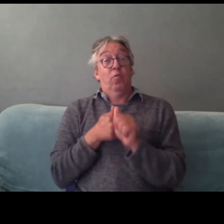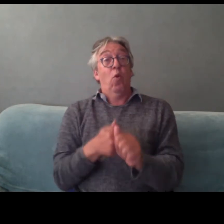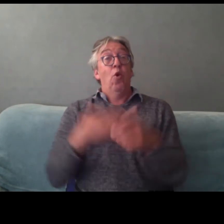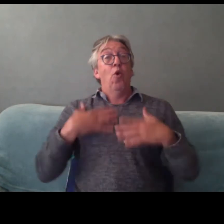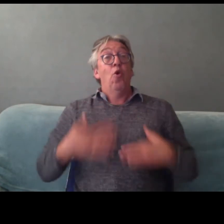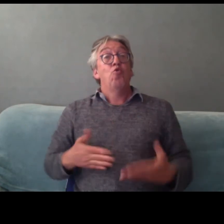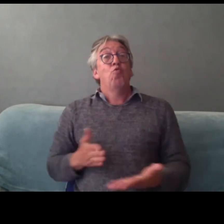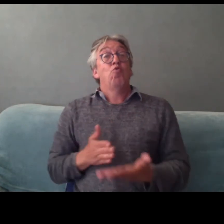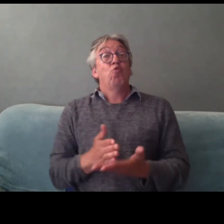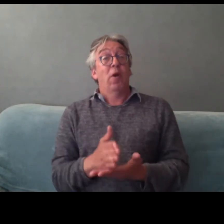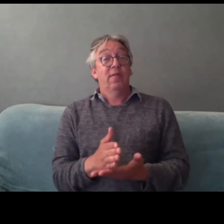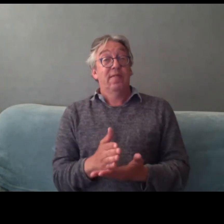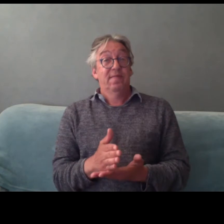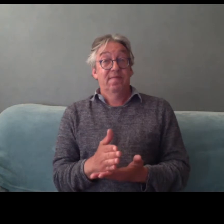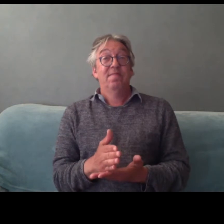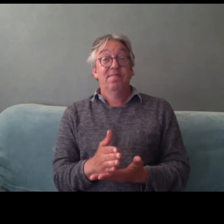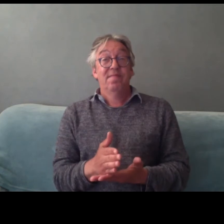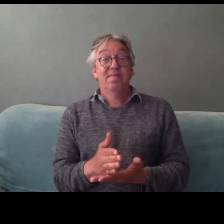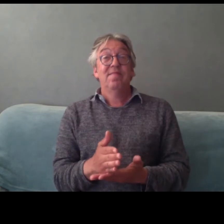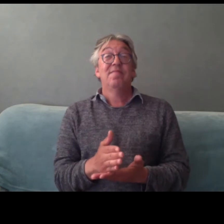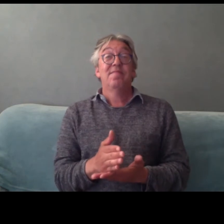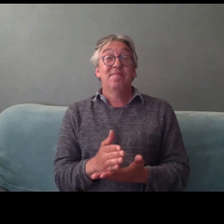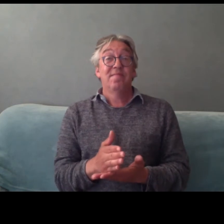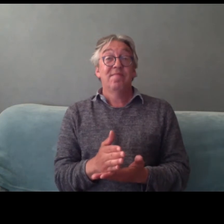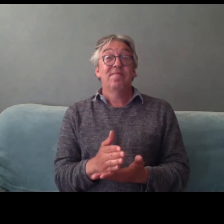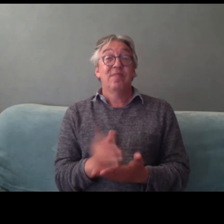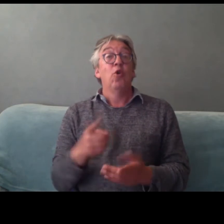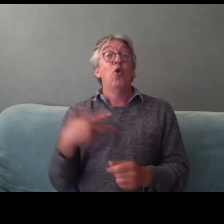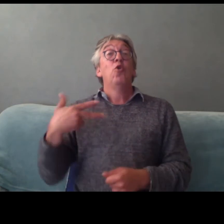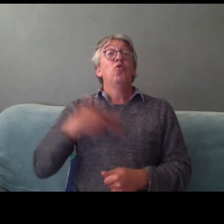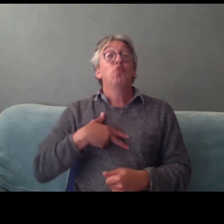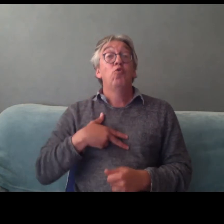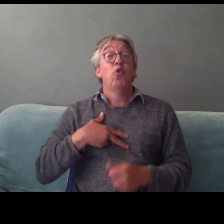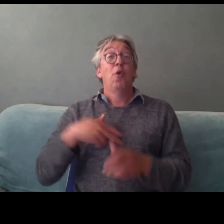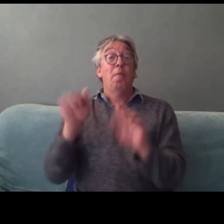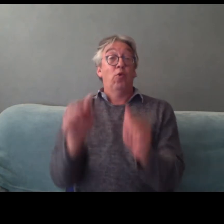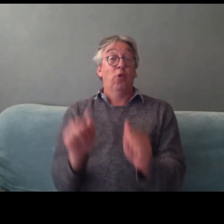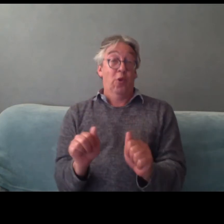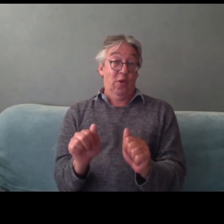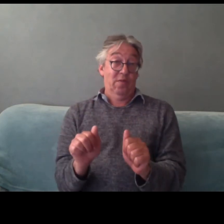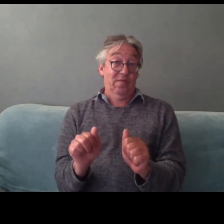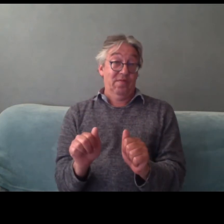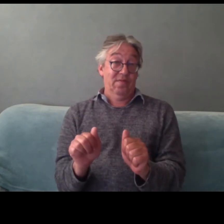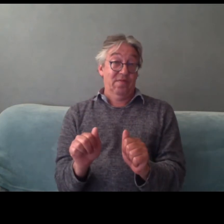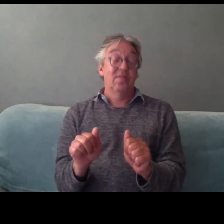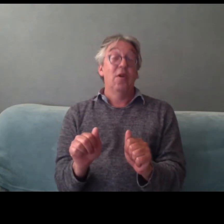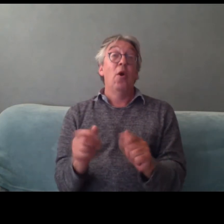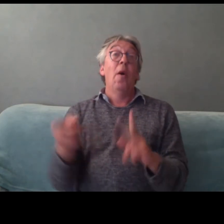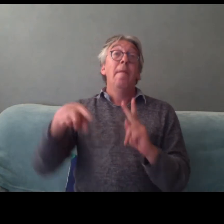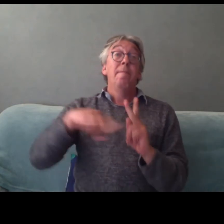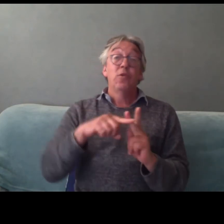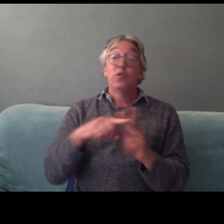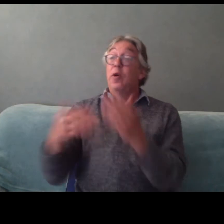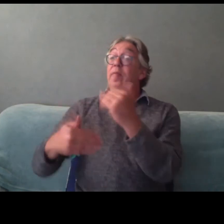that they need to consult with and involve disabled people's organisations in the design and review of these assessment